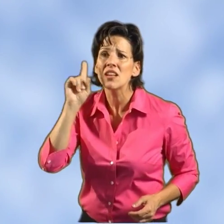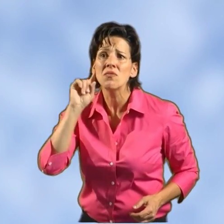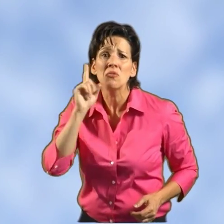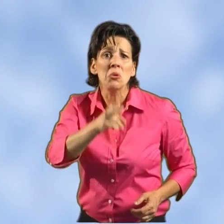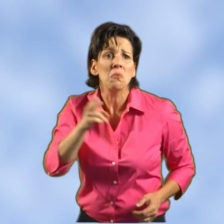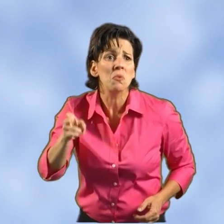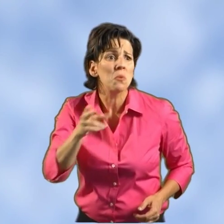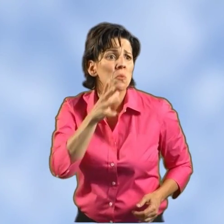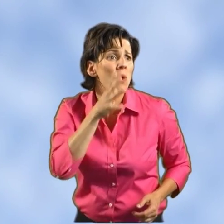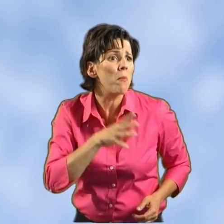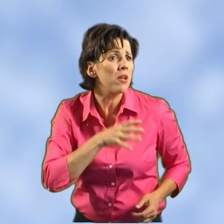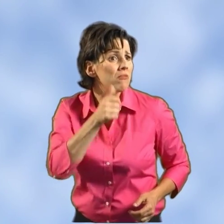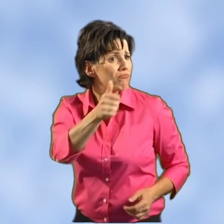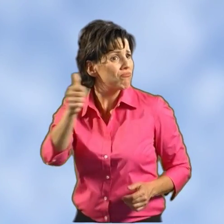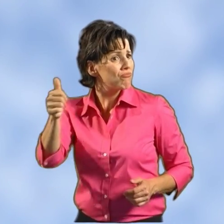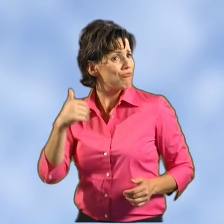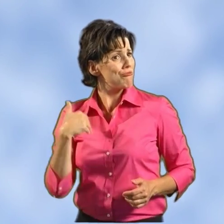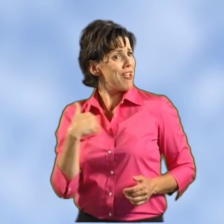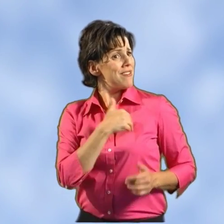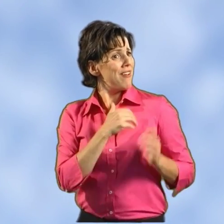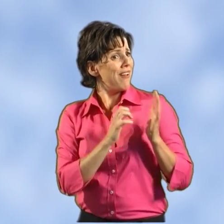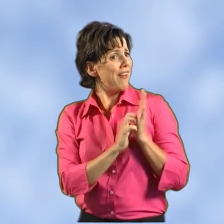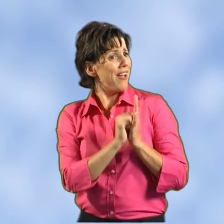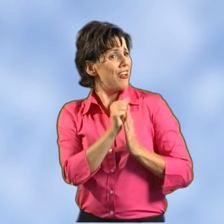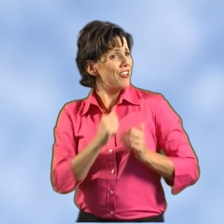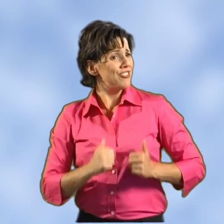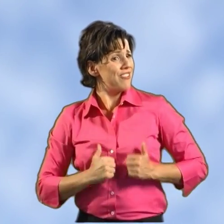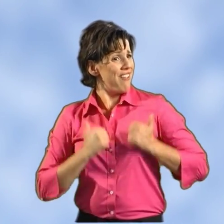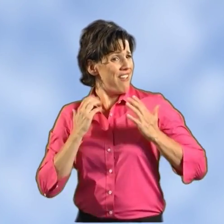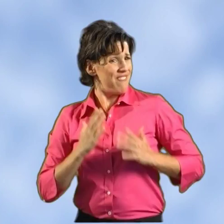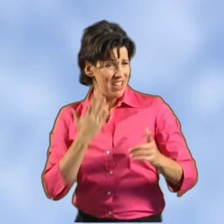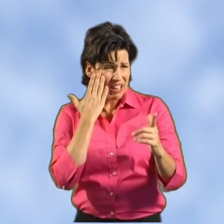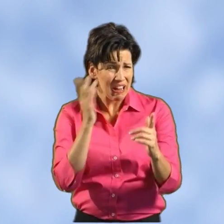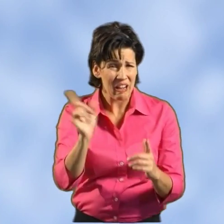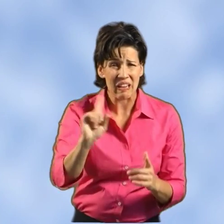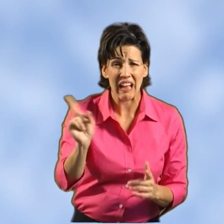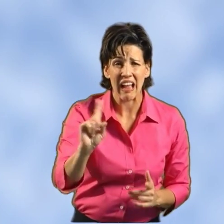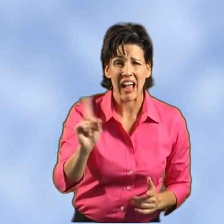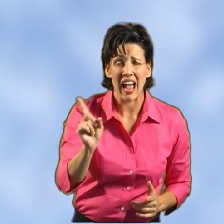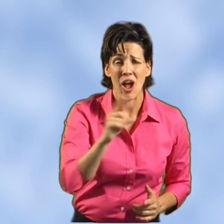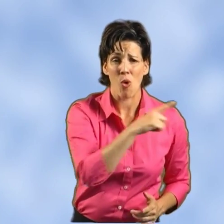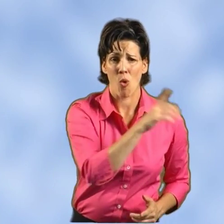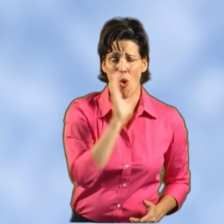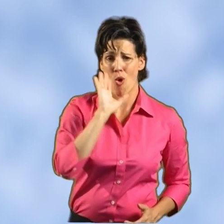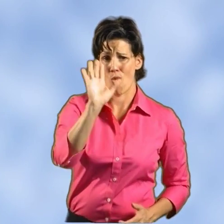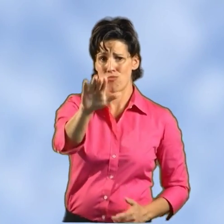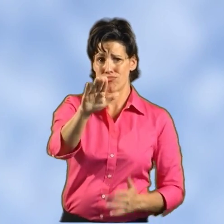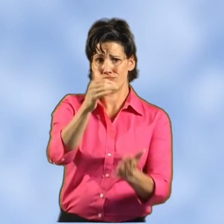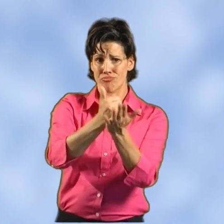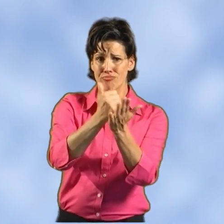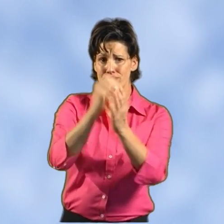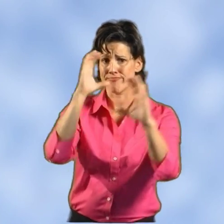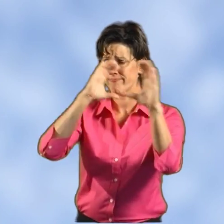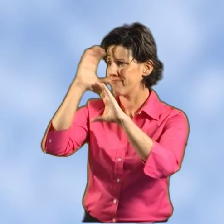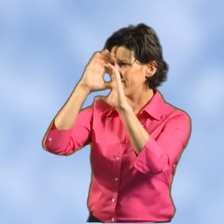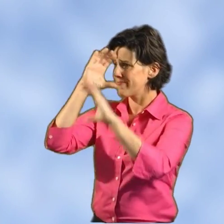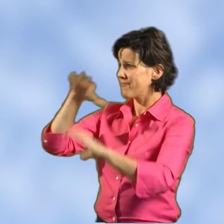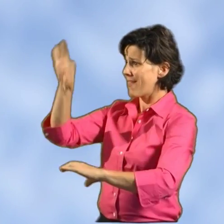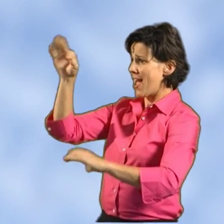can help you locate such women. You can ask your agency if they know of any existing